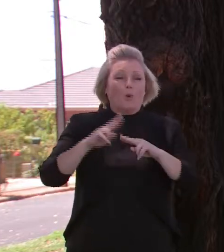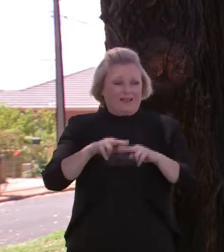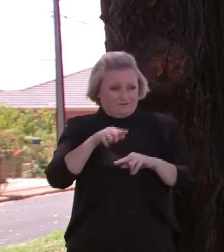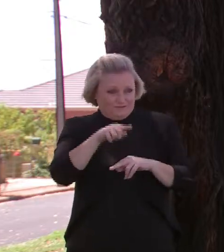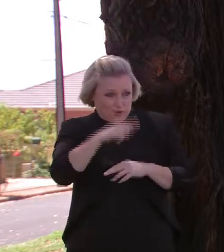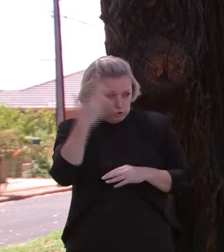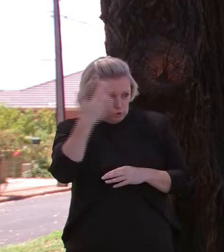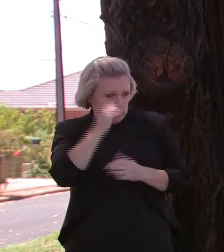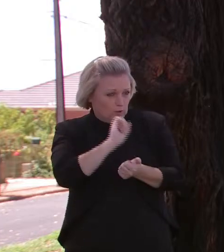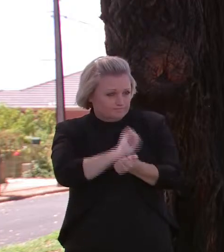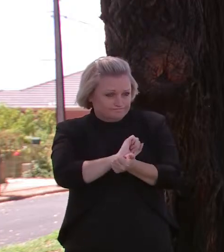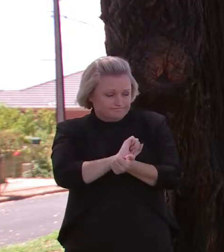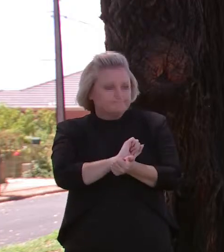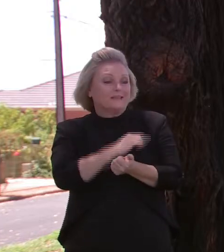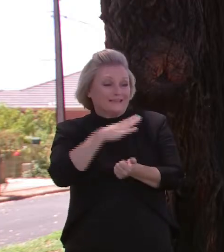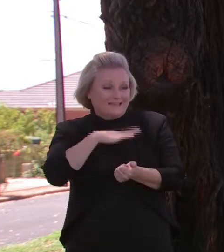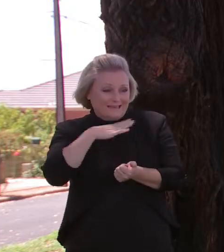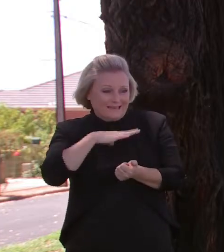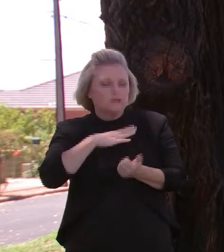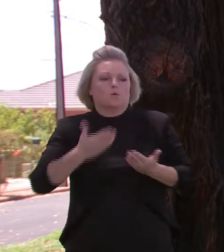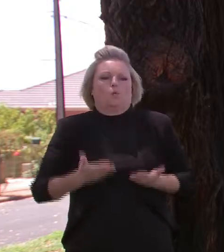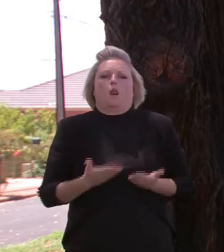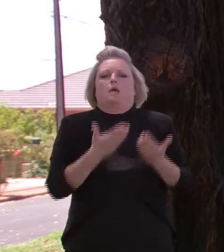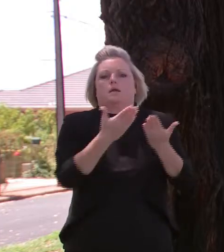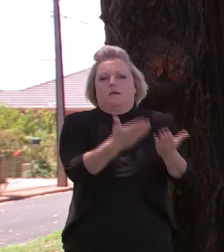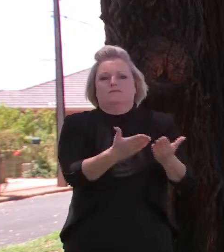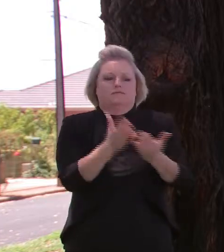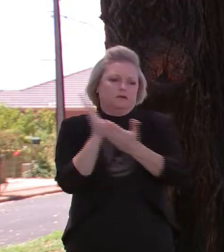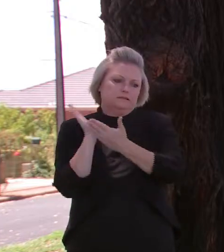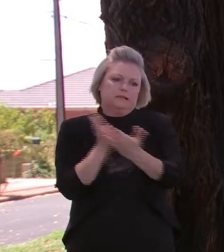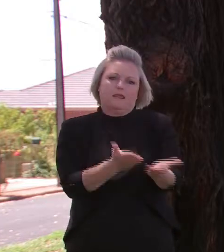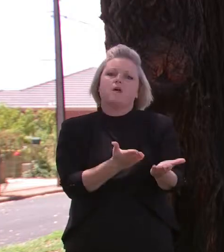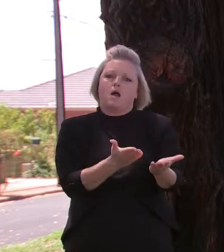use of air purification, then we'll have those distributed ahead of